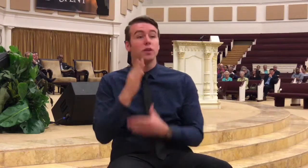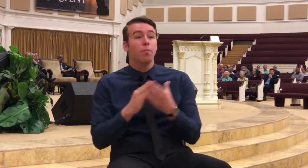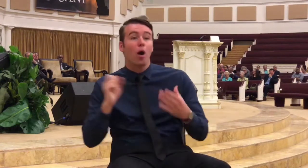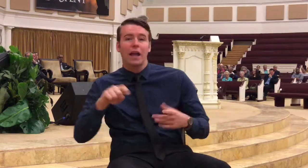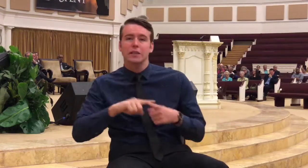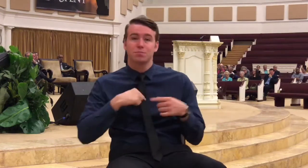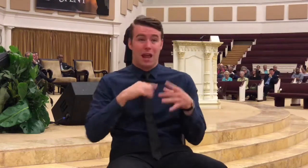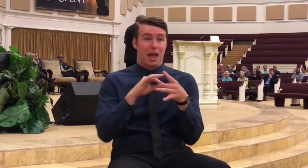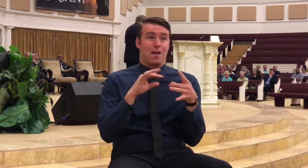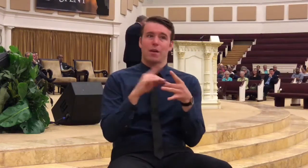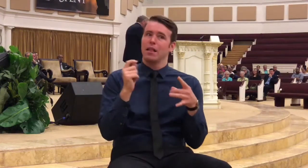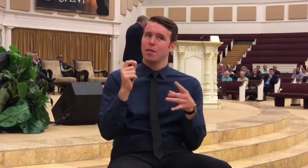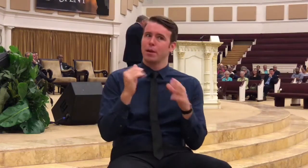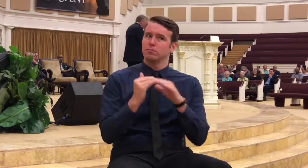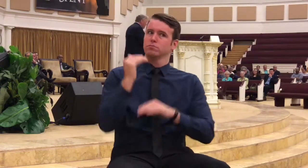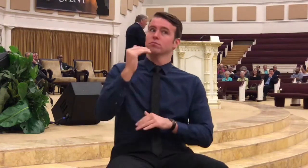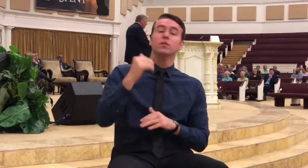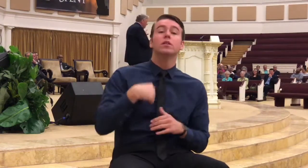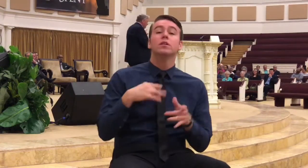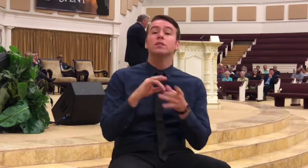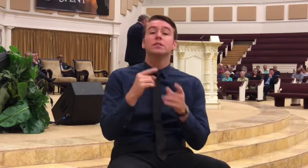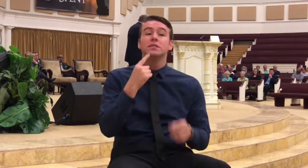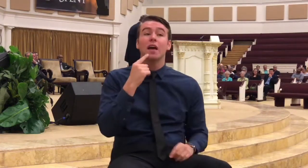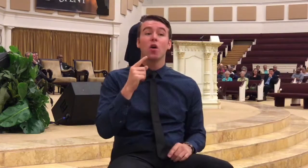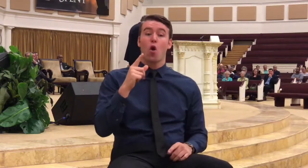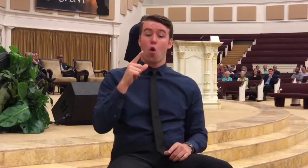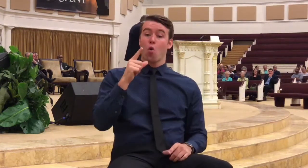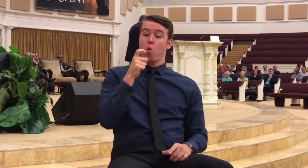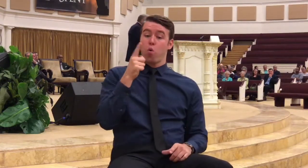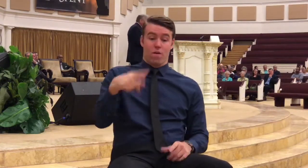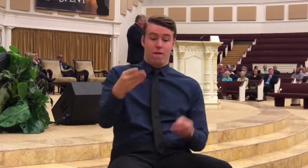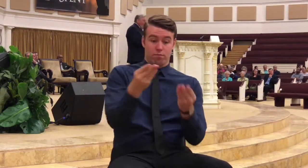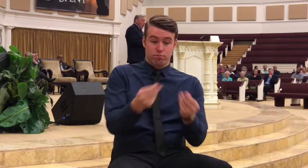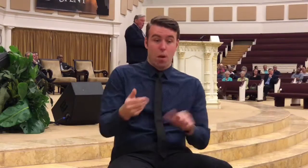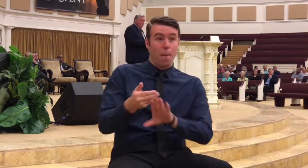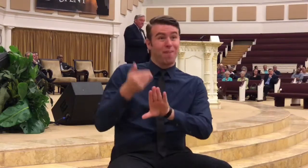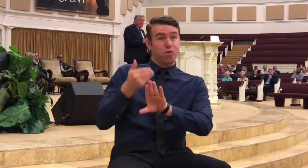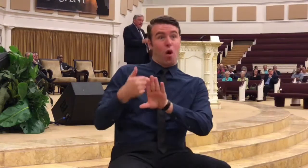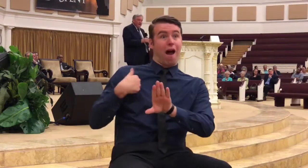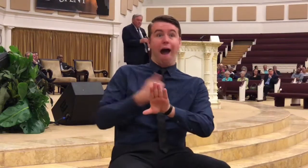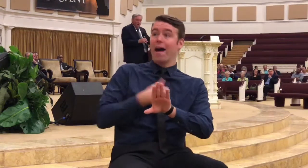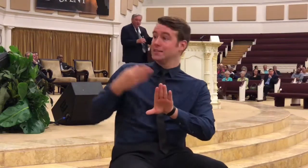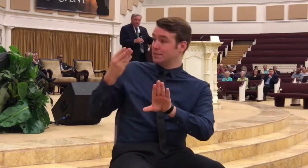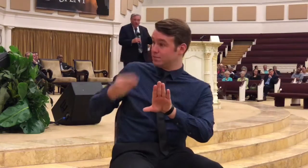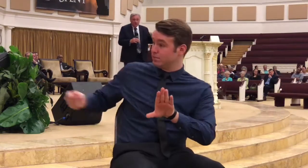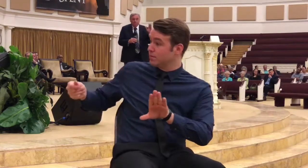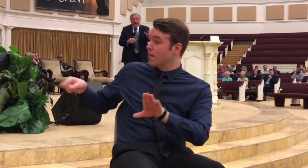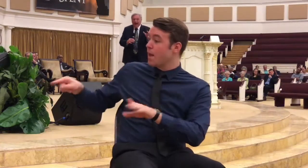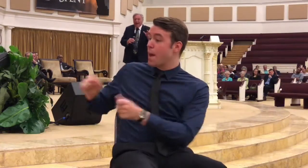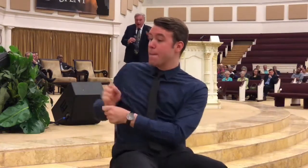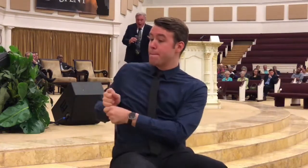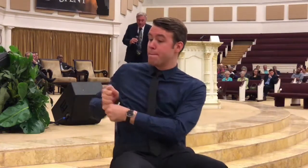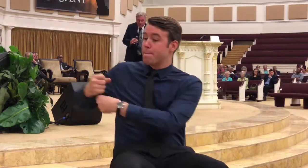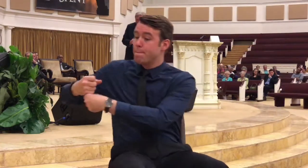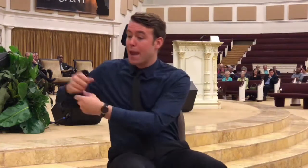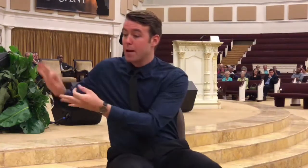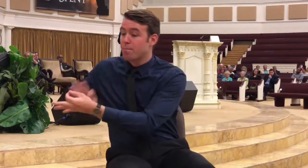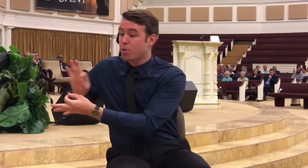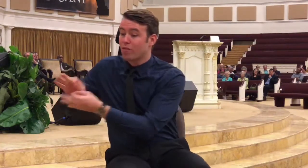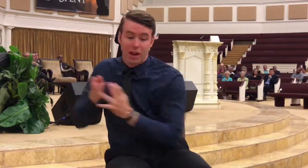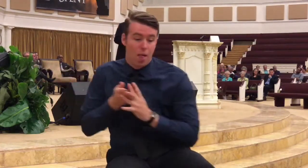also, the Bible says that those who have gone before us are made perfect by